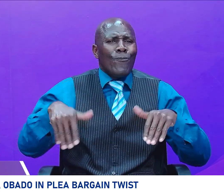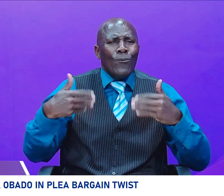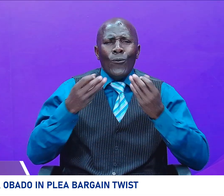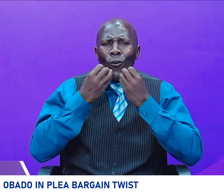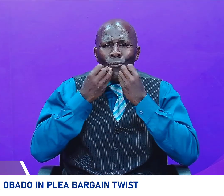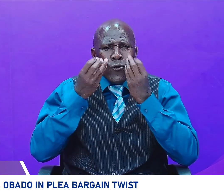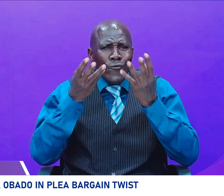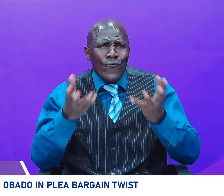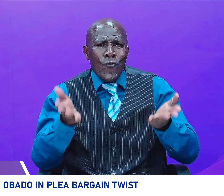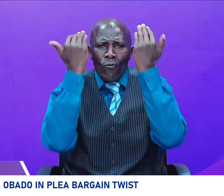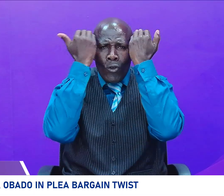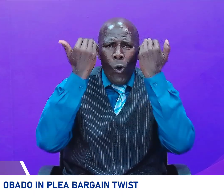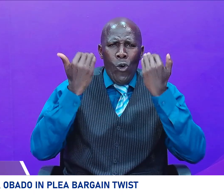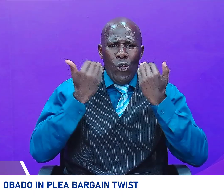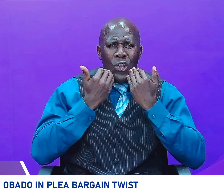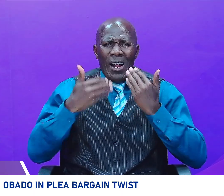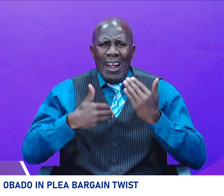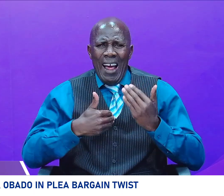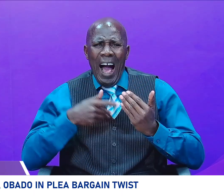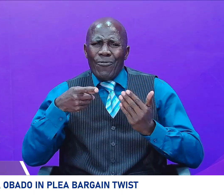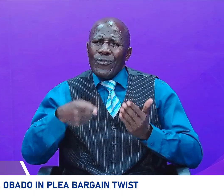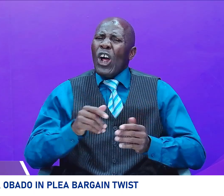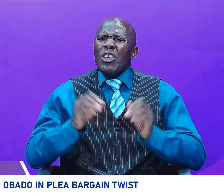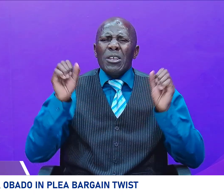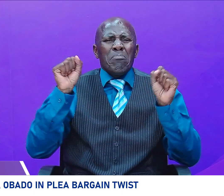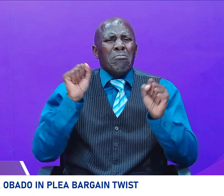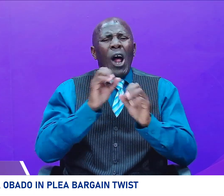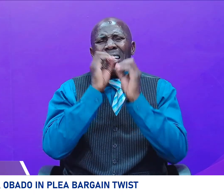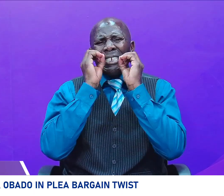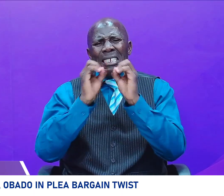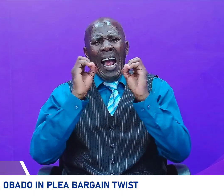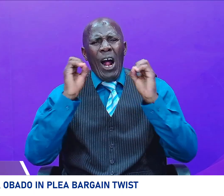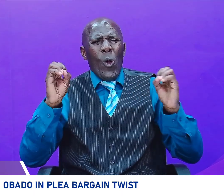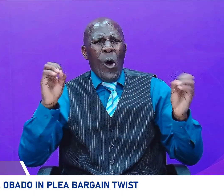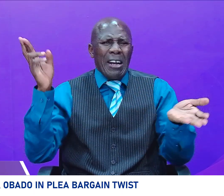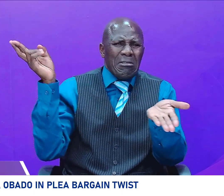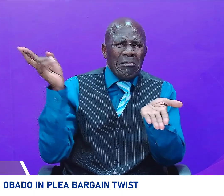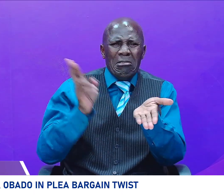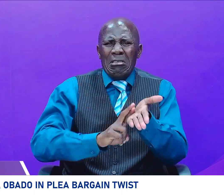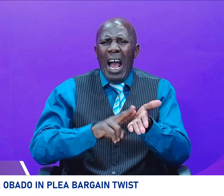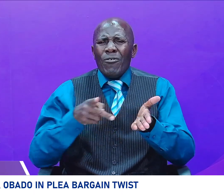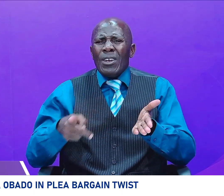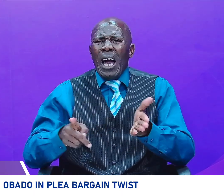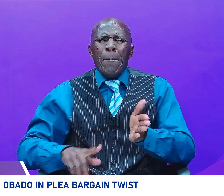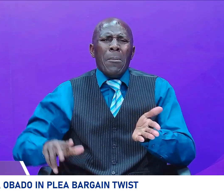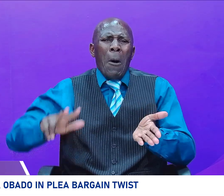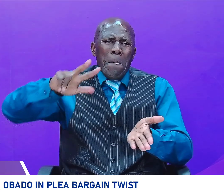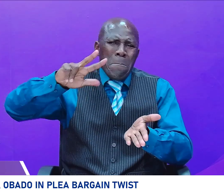signed or approved the plea bargain, and the agency maintained that it's not a